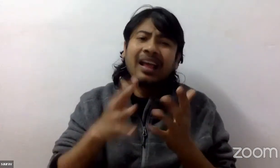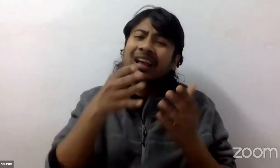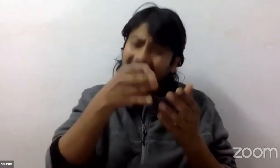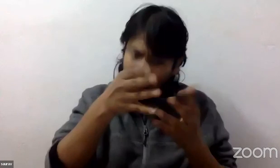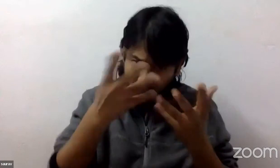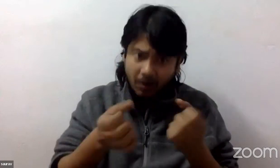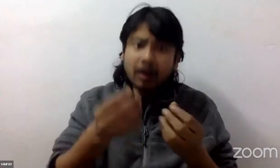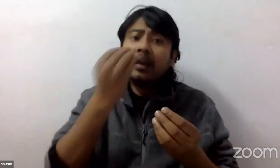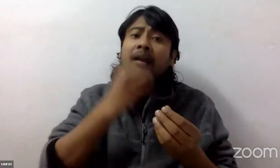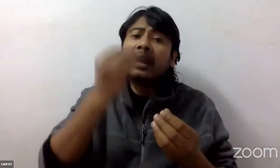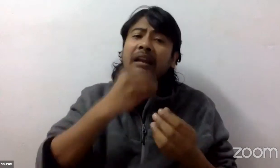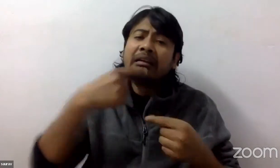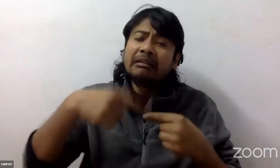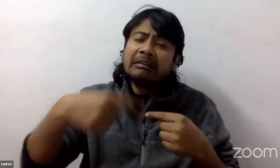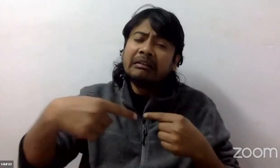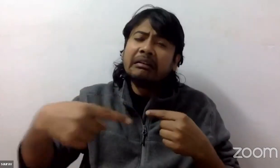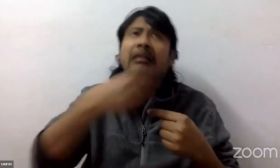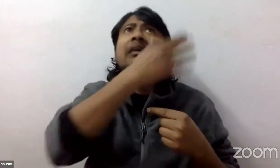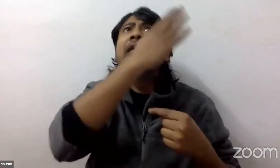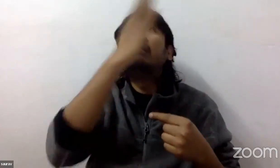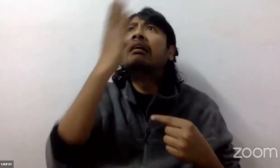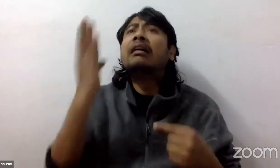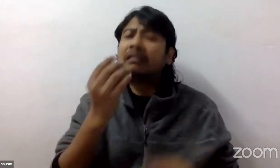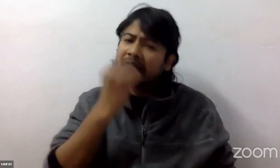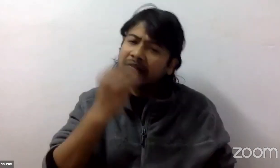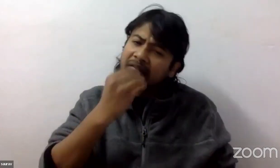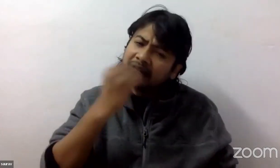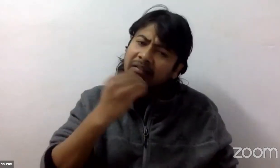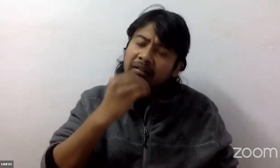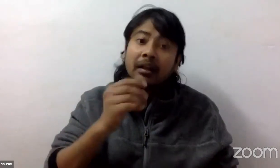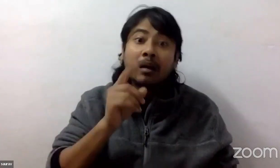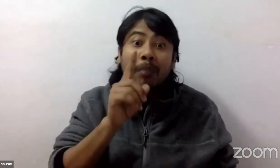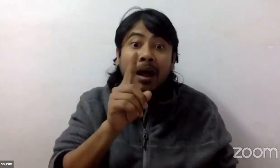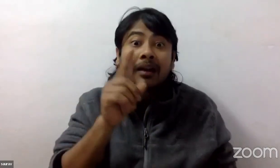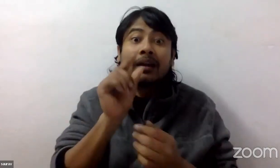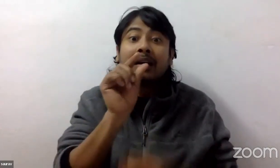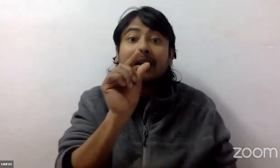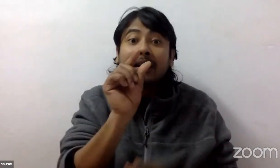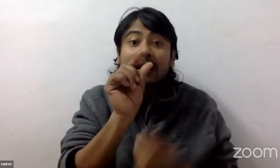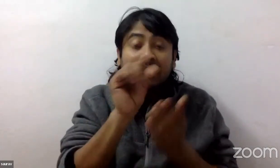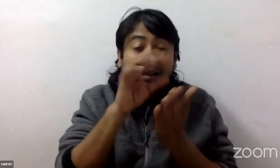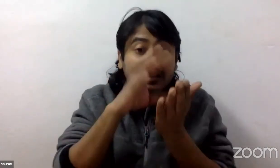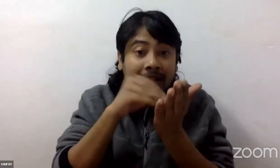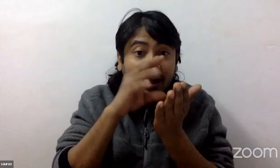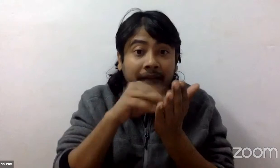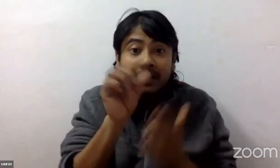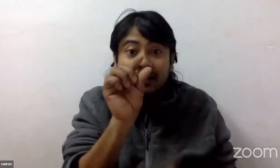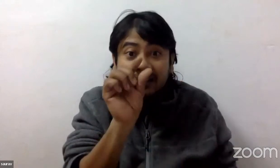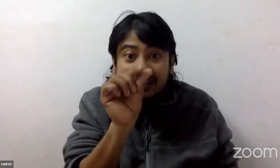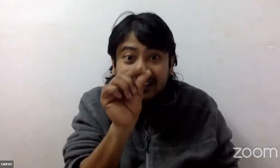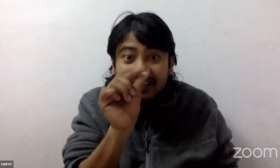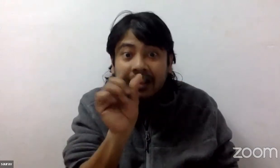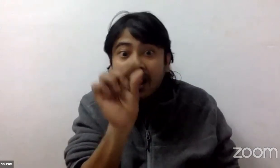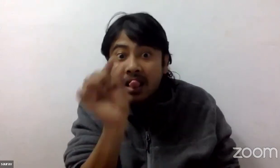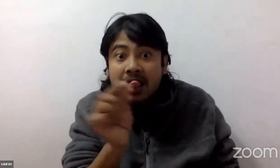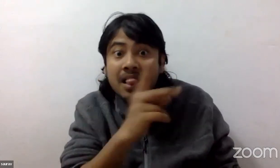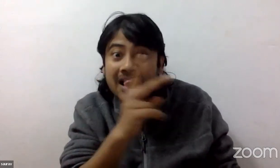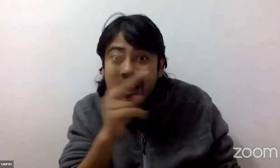Even children can observe Ekadashi because you can cook nice things with all this list, and you can, it can